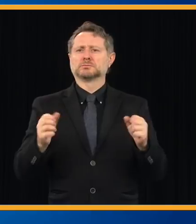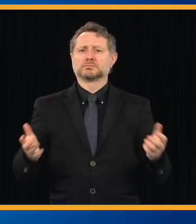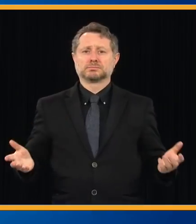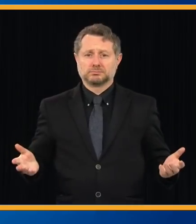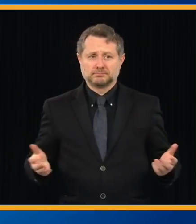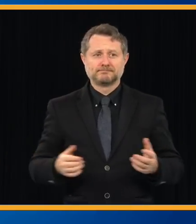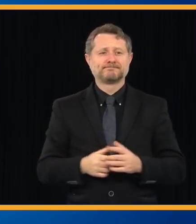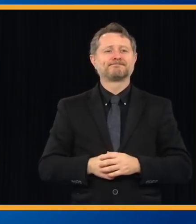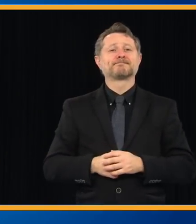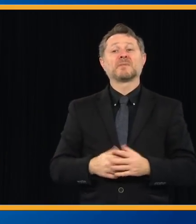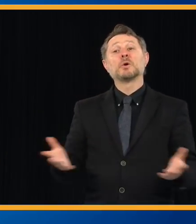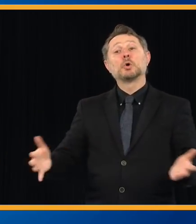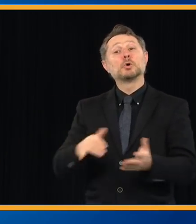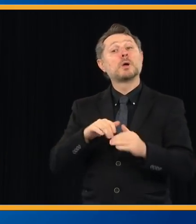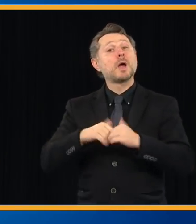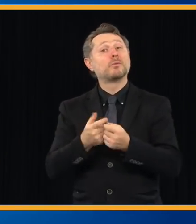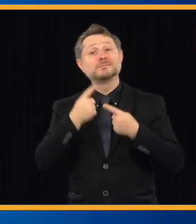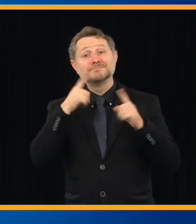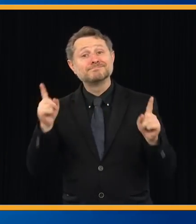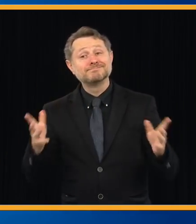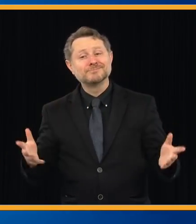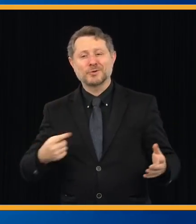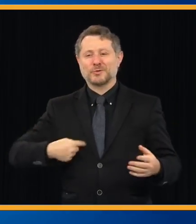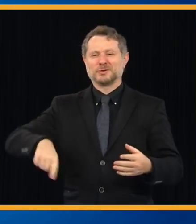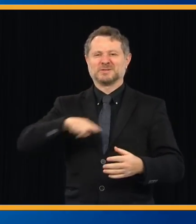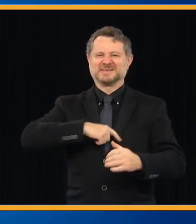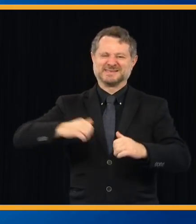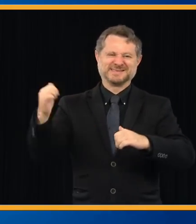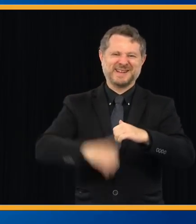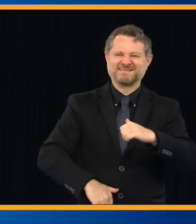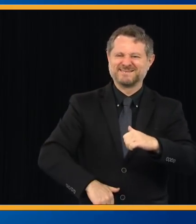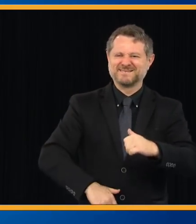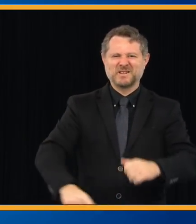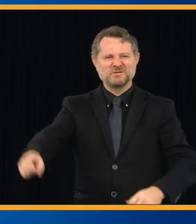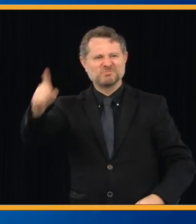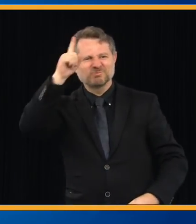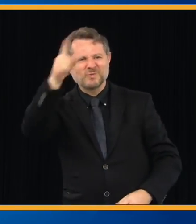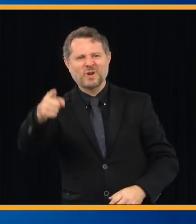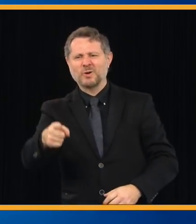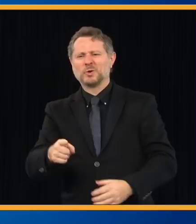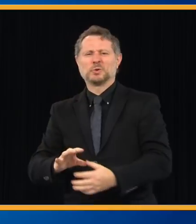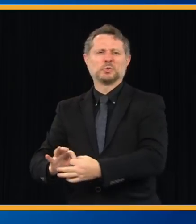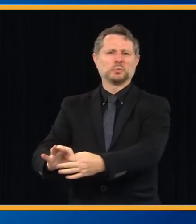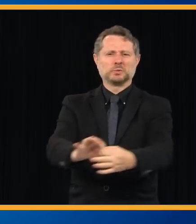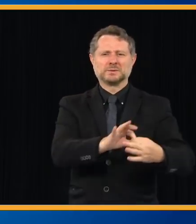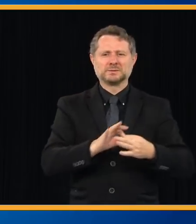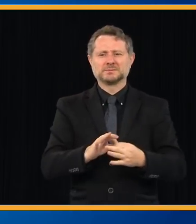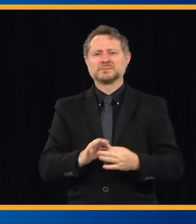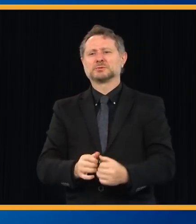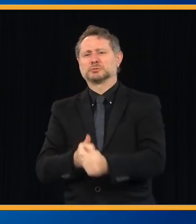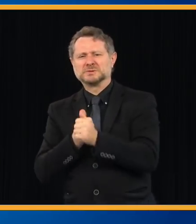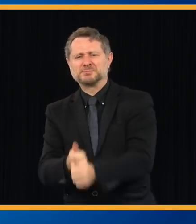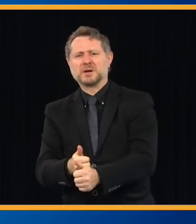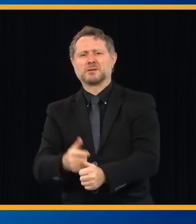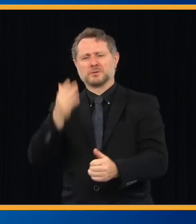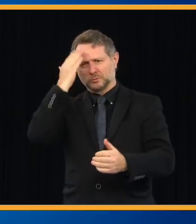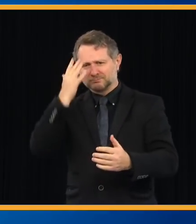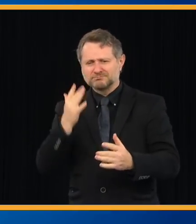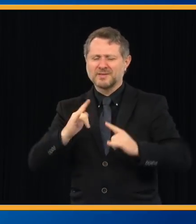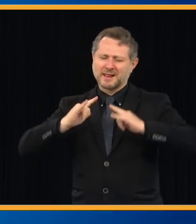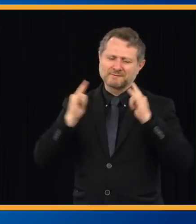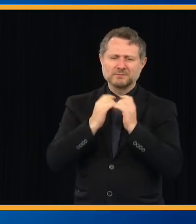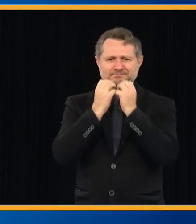will, because we are New York tough, smart, united, disciplined, loving,